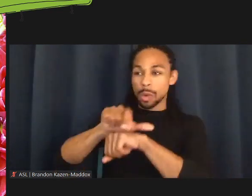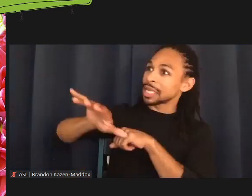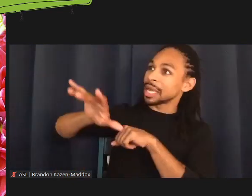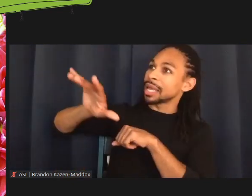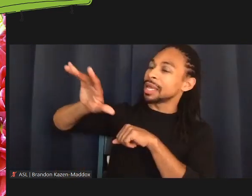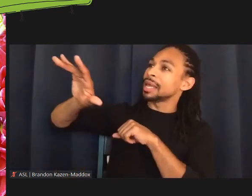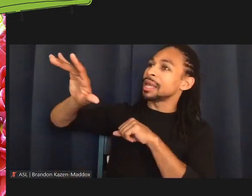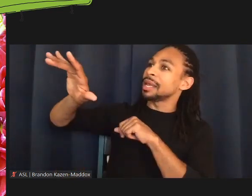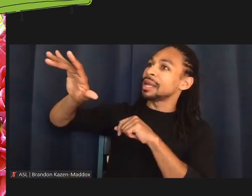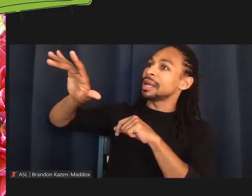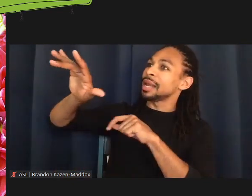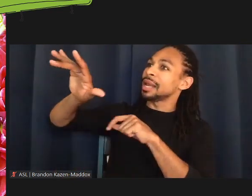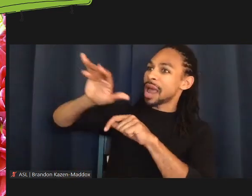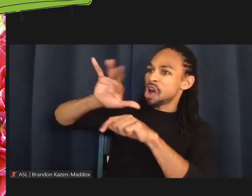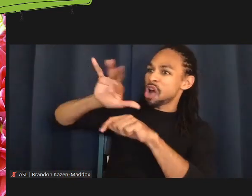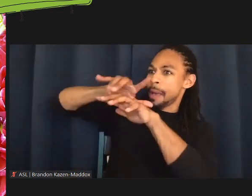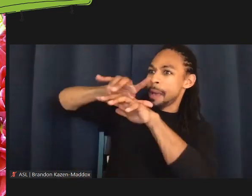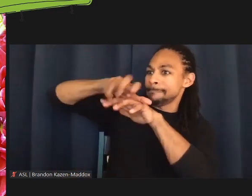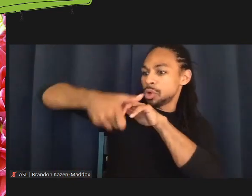sea.